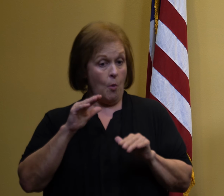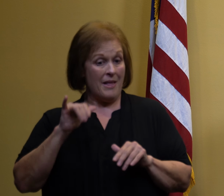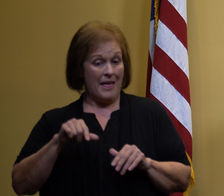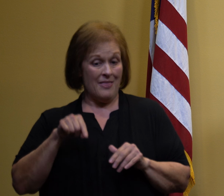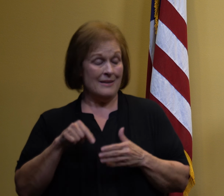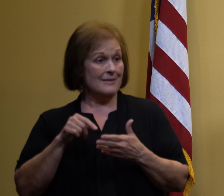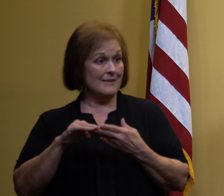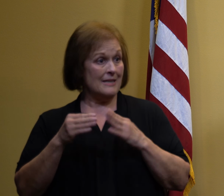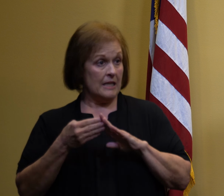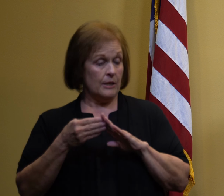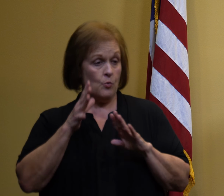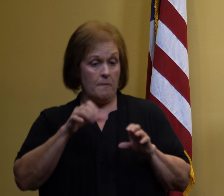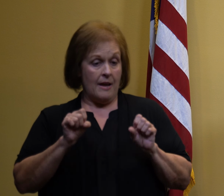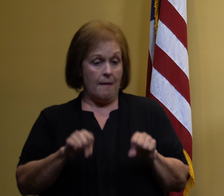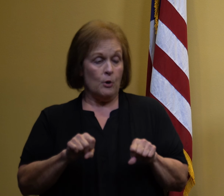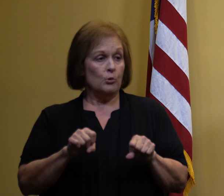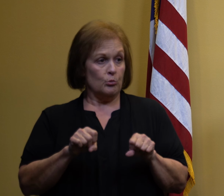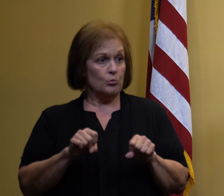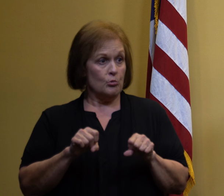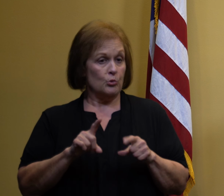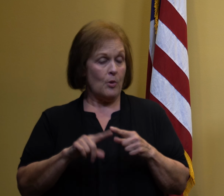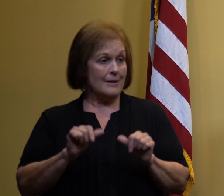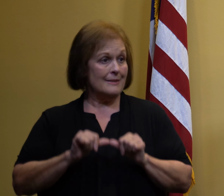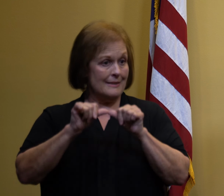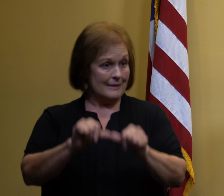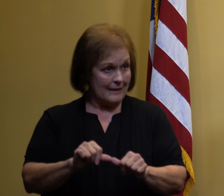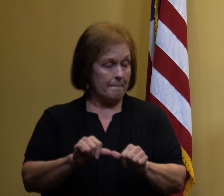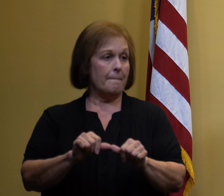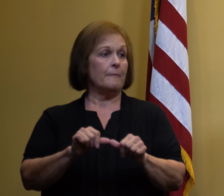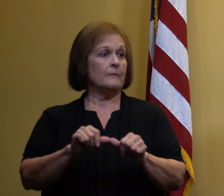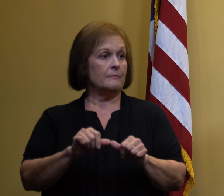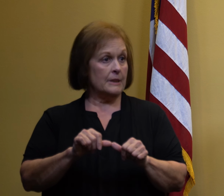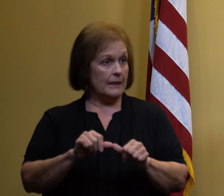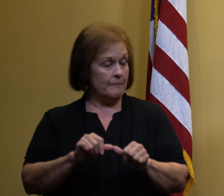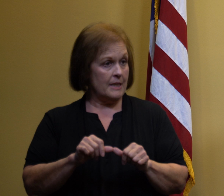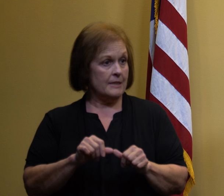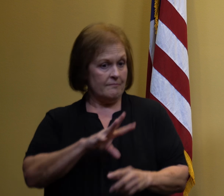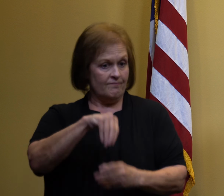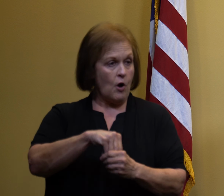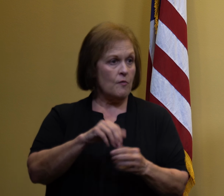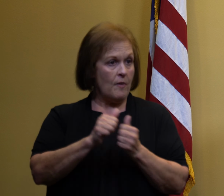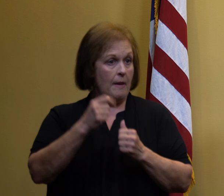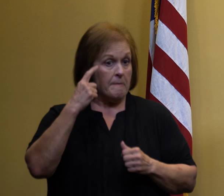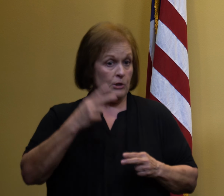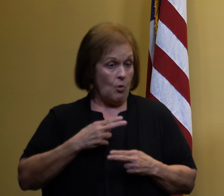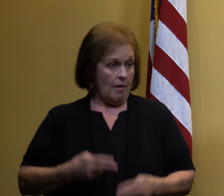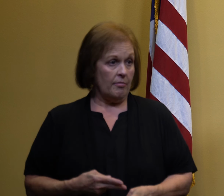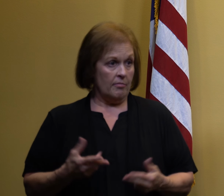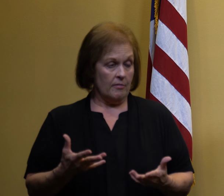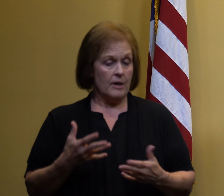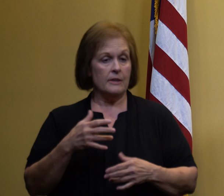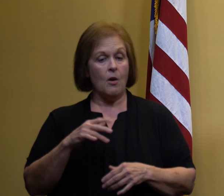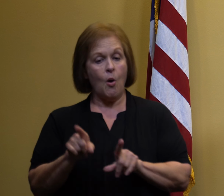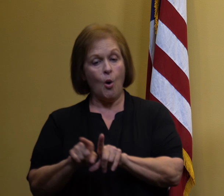will be able to sustain this level of investment towards mental health, but it's also